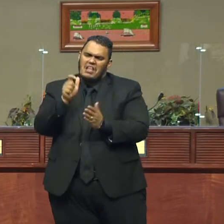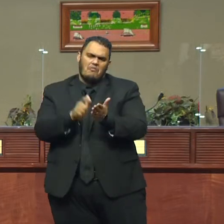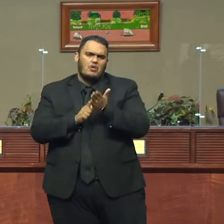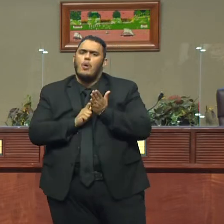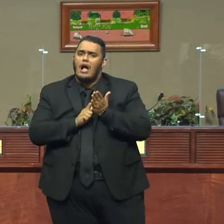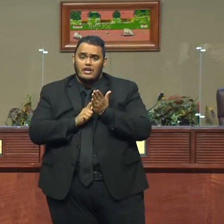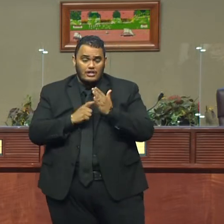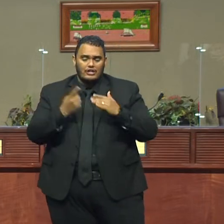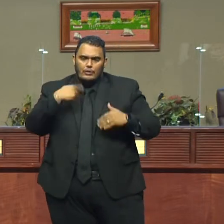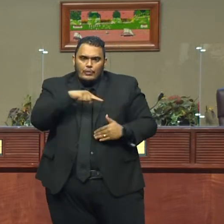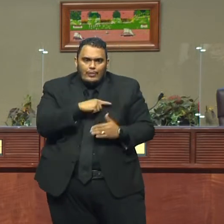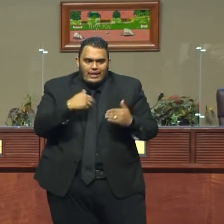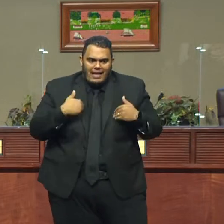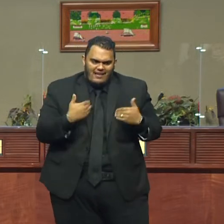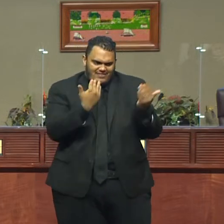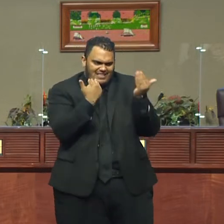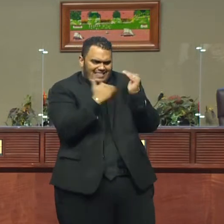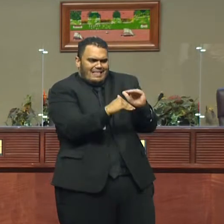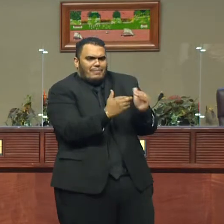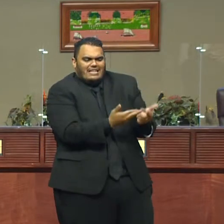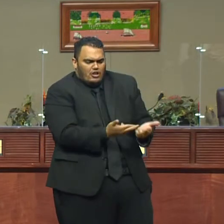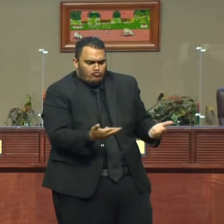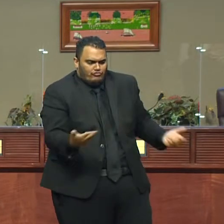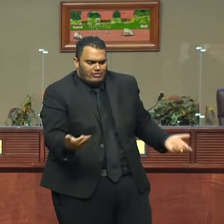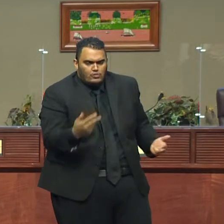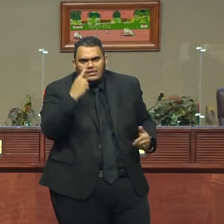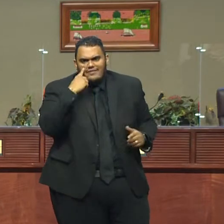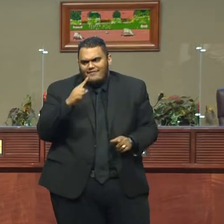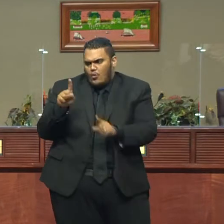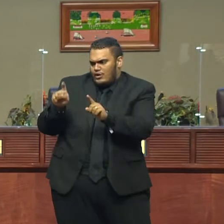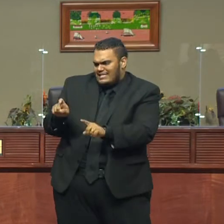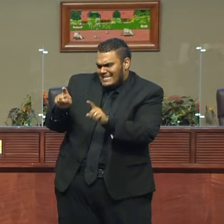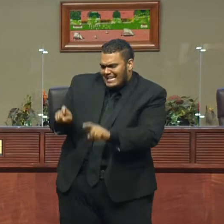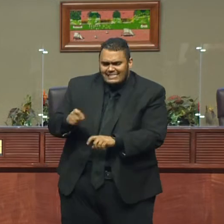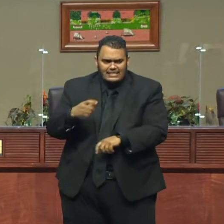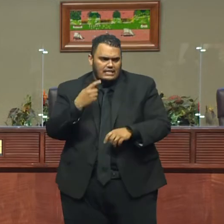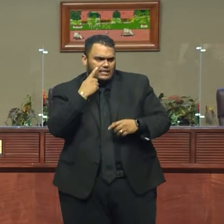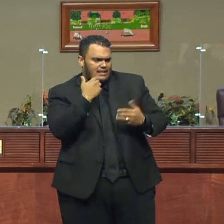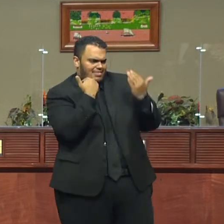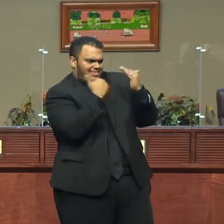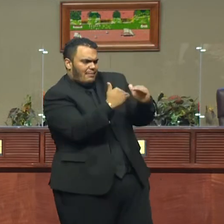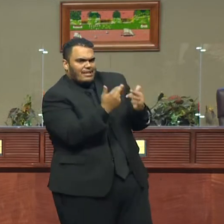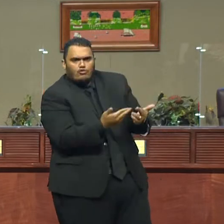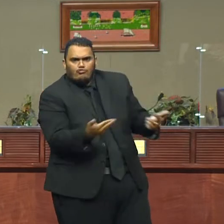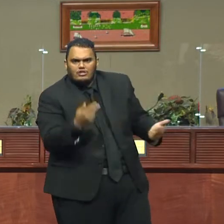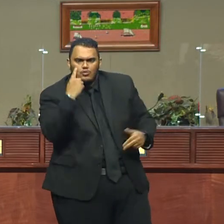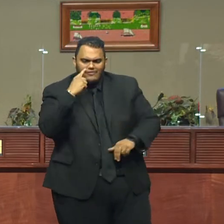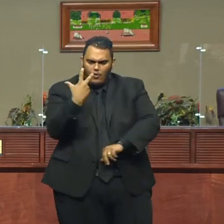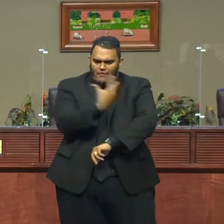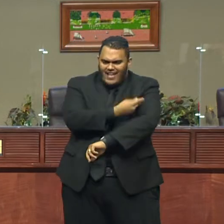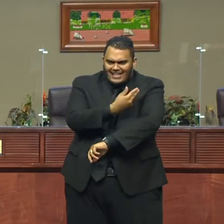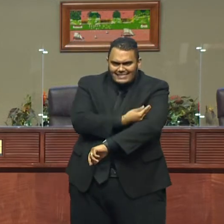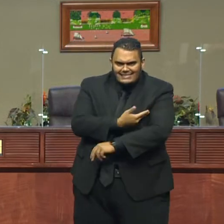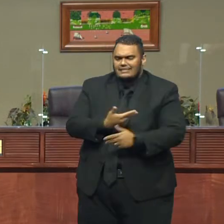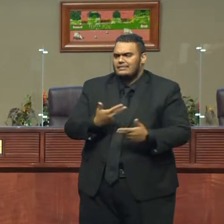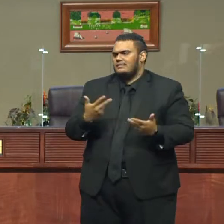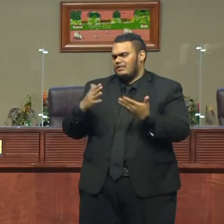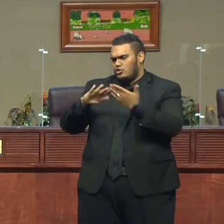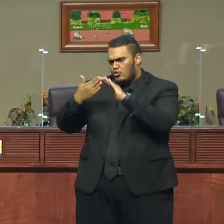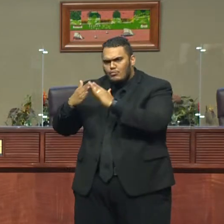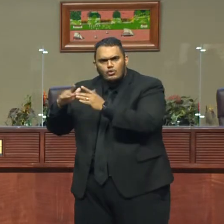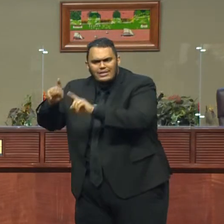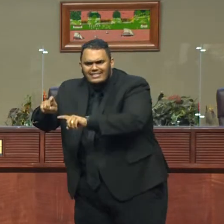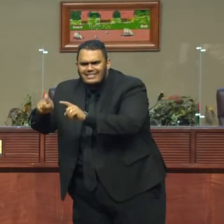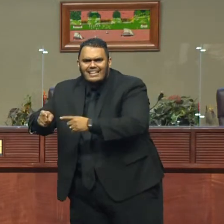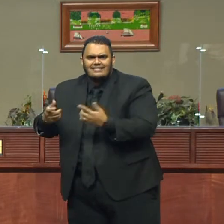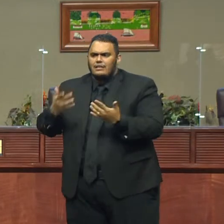have limited resources in terms of both testings and the vaccines right now, and community testing and